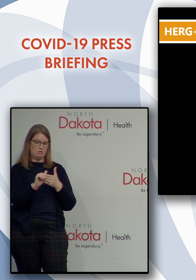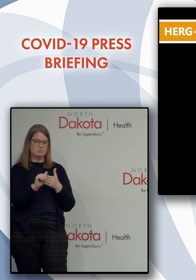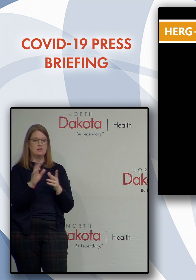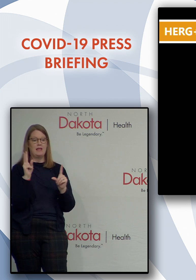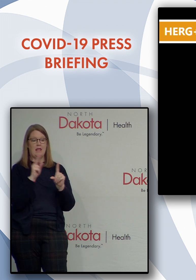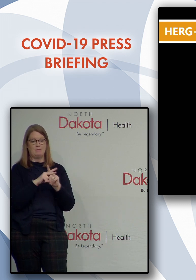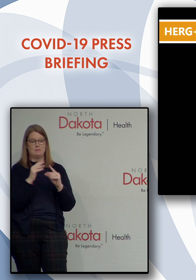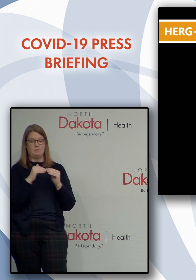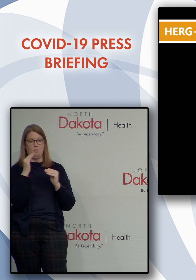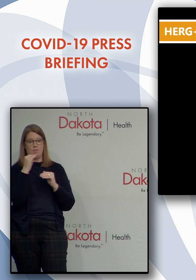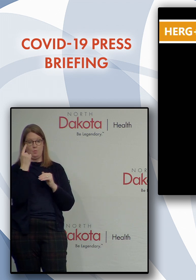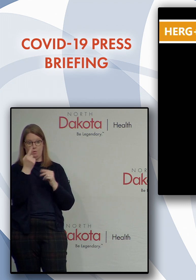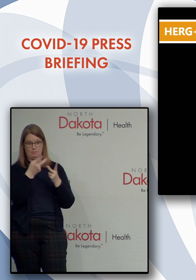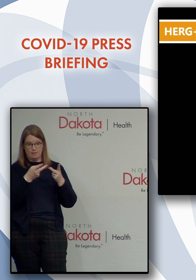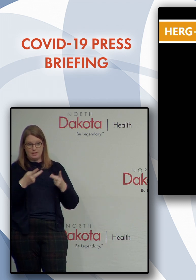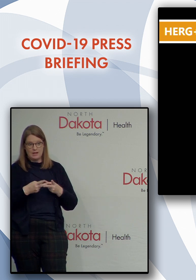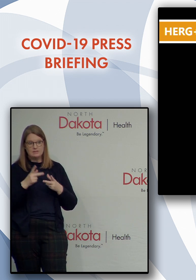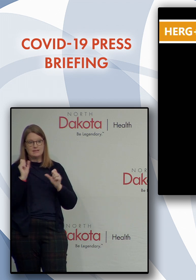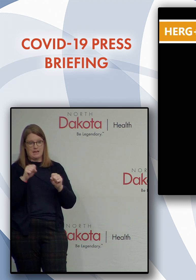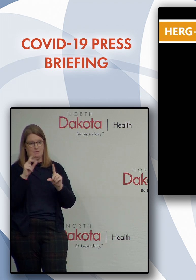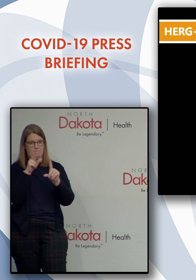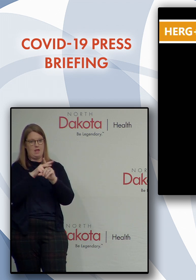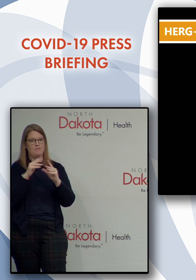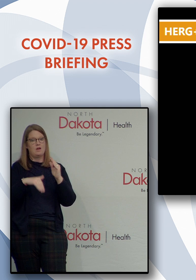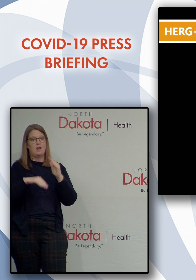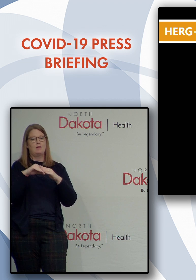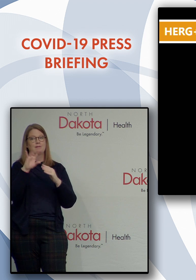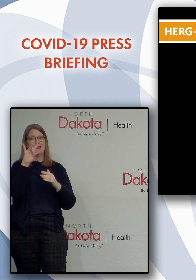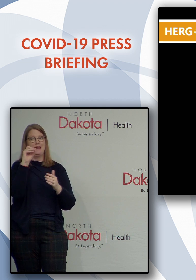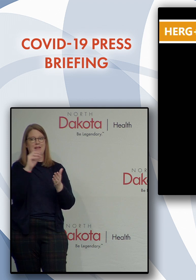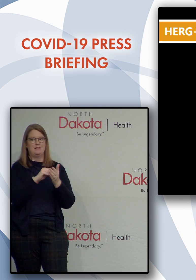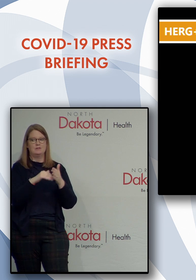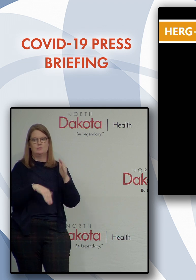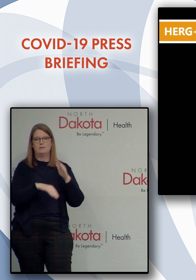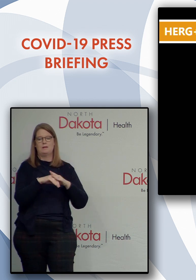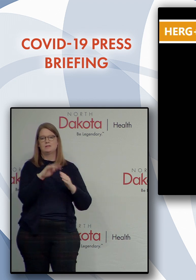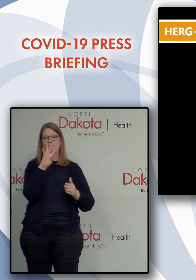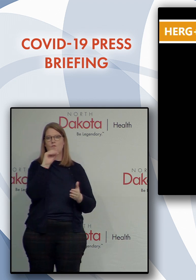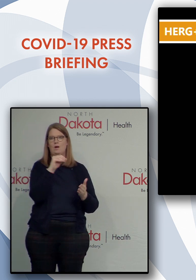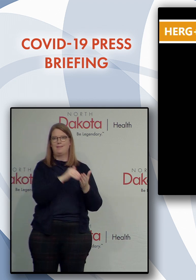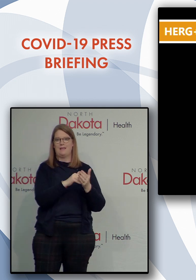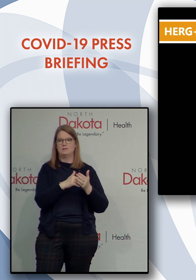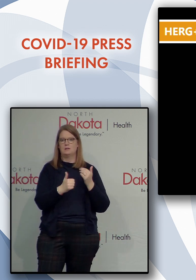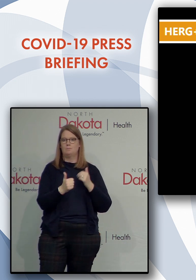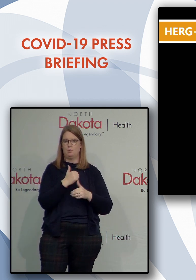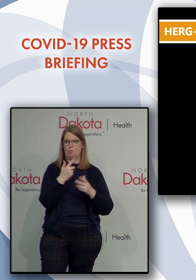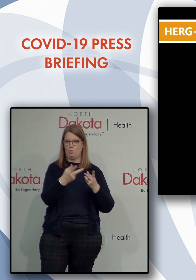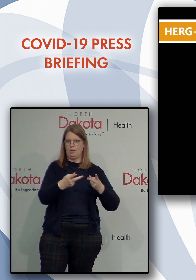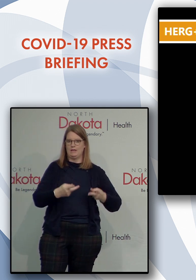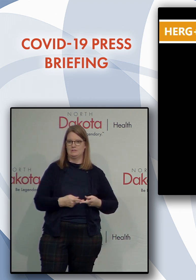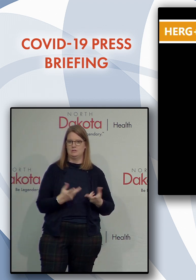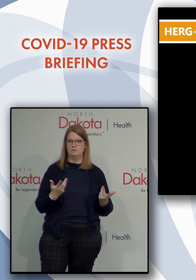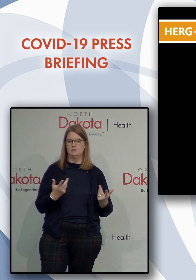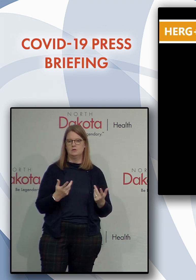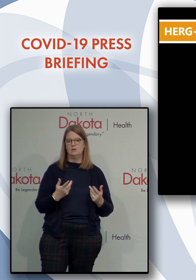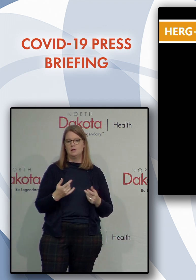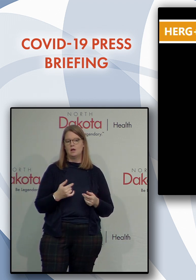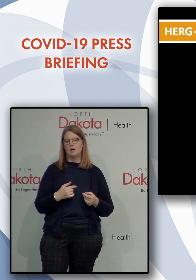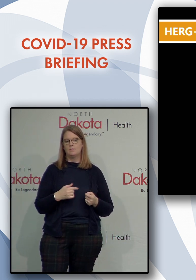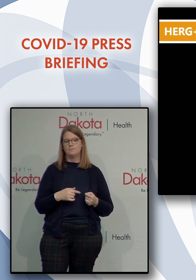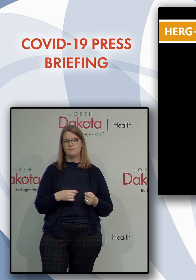with more than one facility may apply up to $80,000, with a maximum of $40,000 per location. And funds may be